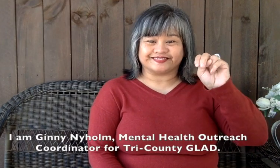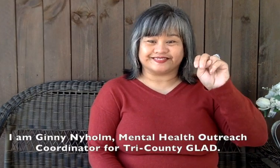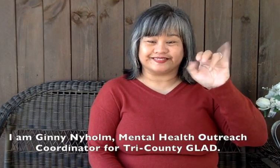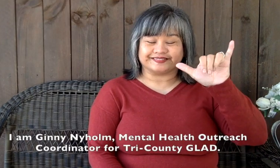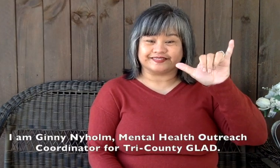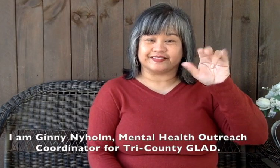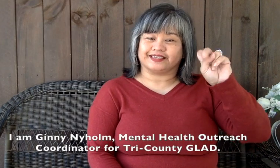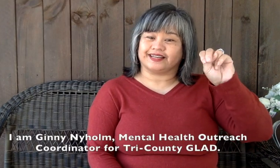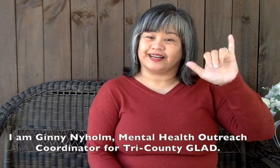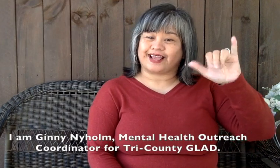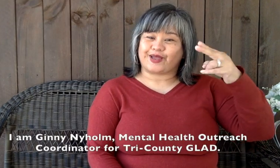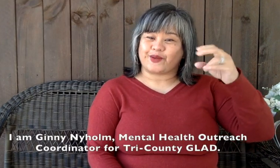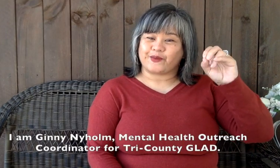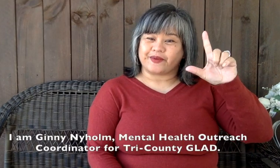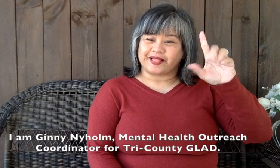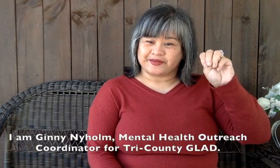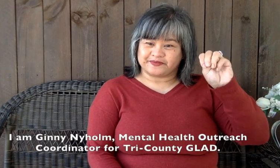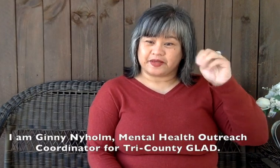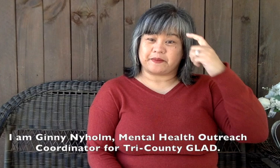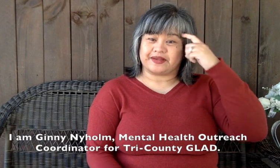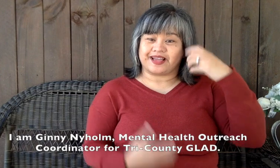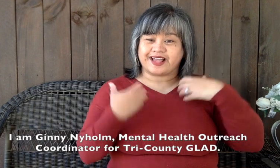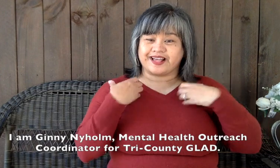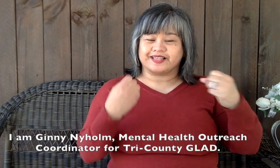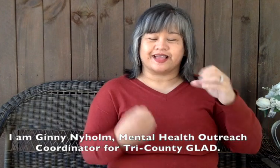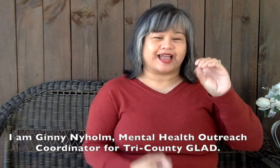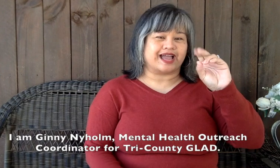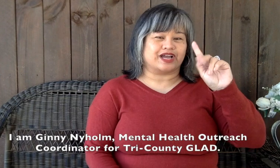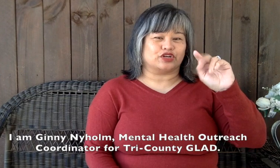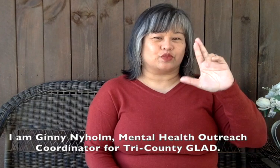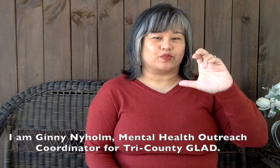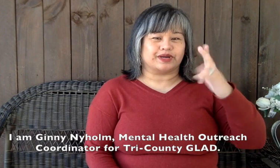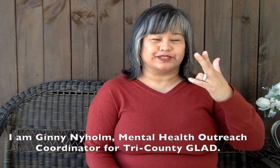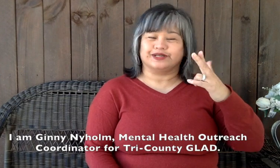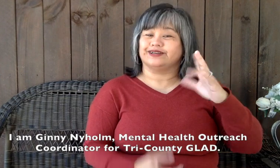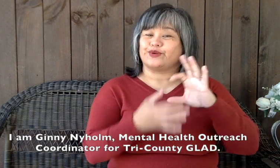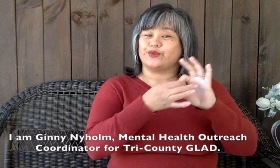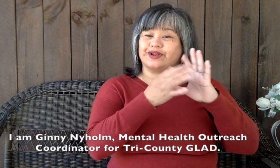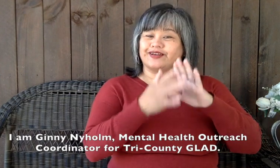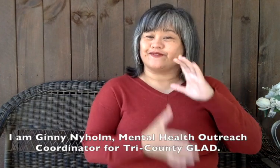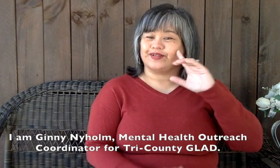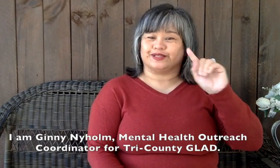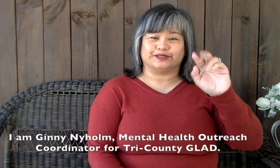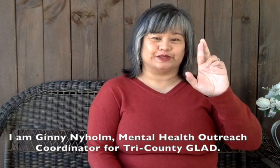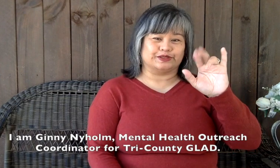I'm Jeannie Nyholm, the Mental Health Outreach Coordinator for Tri-County GLAD.